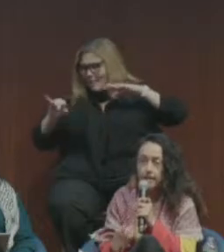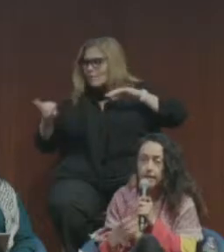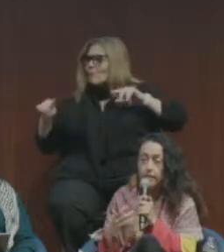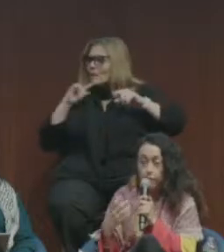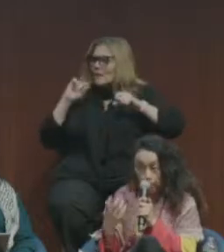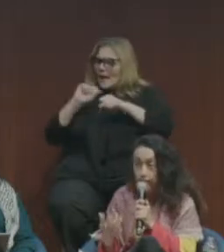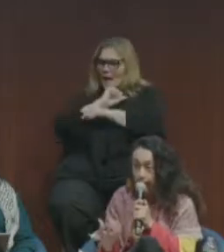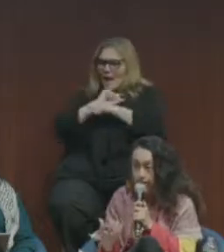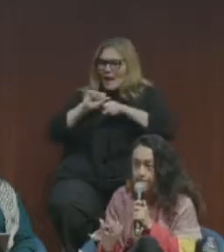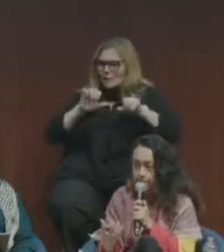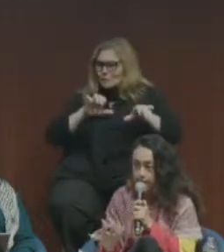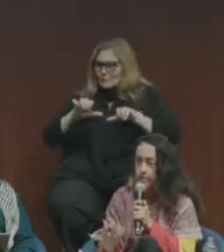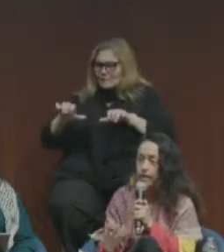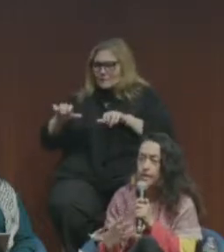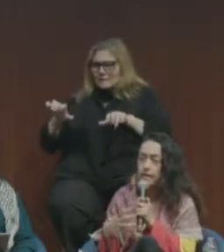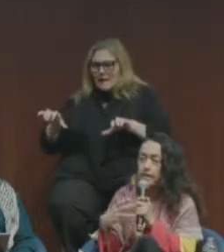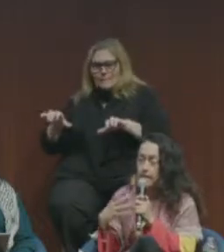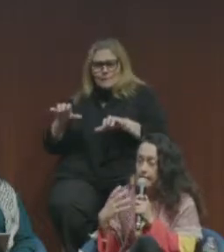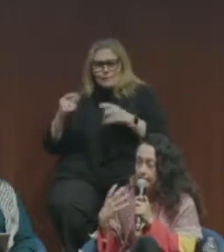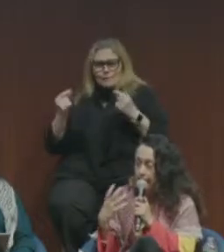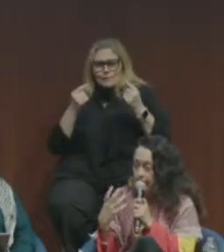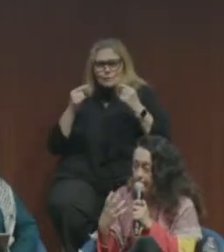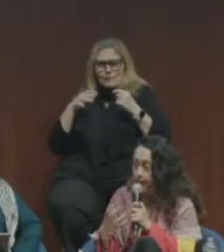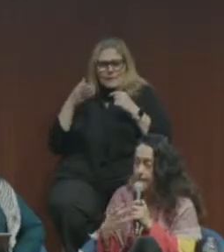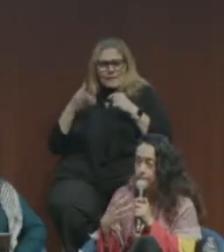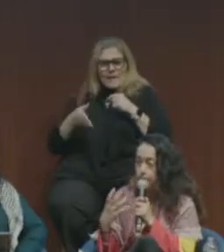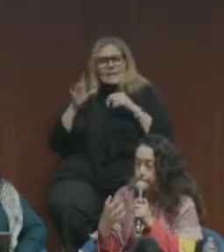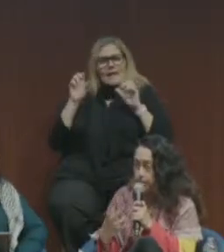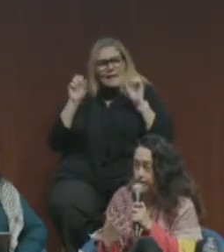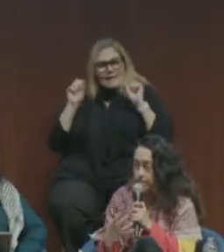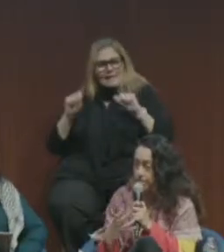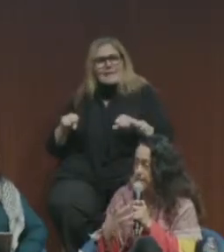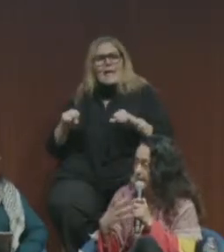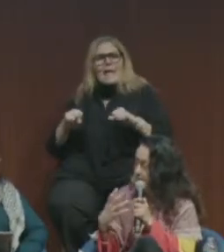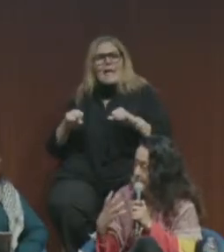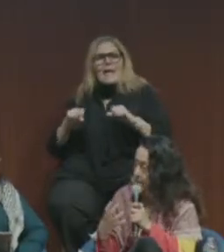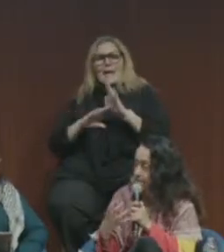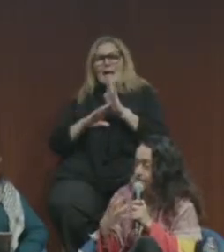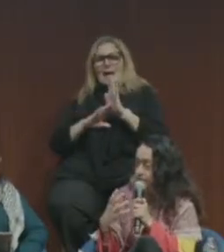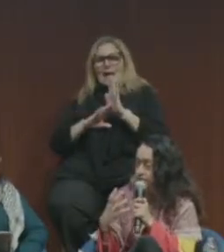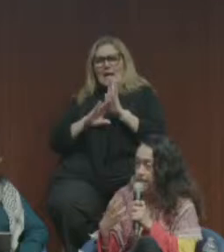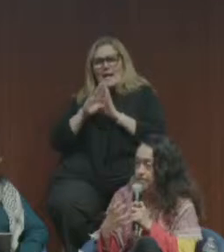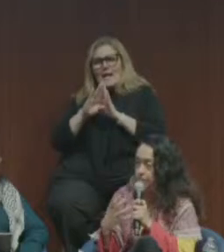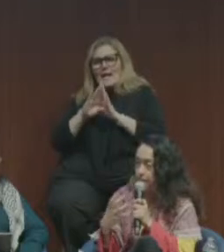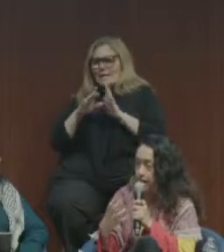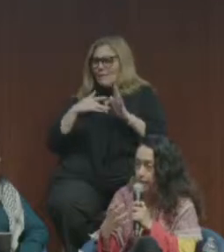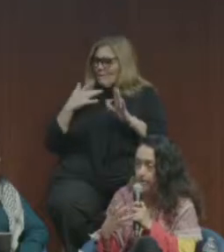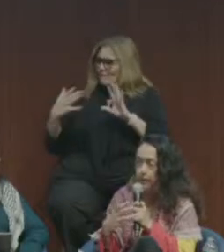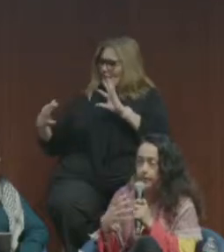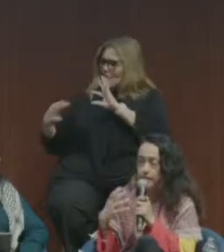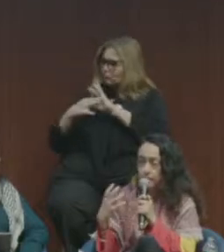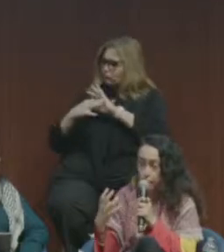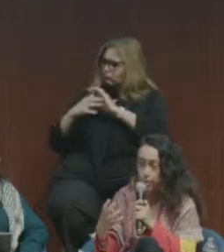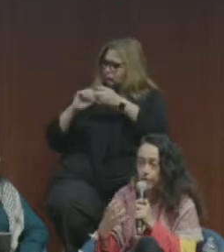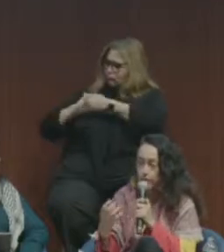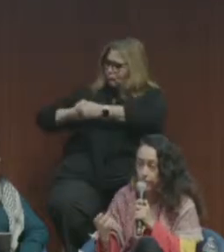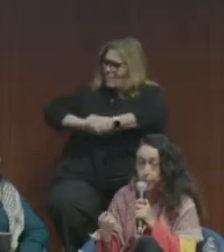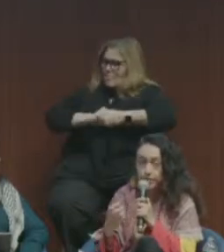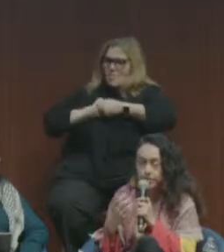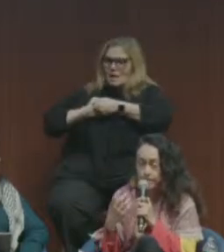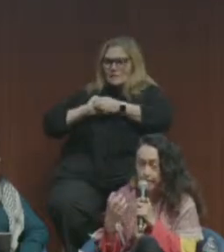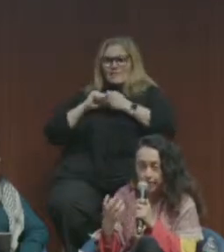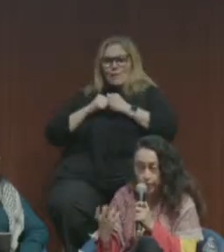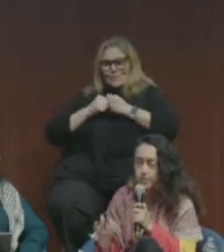practices of organizing, right, that can build us that sense of collective power that we can grow and